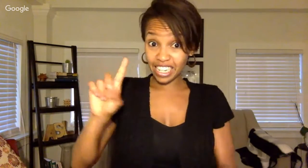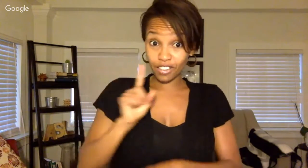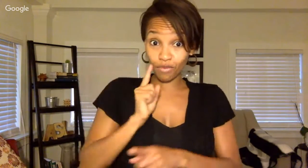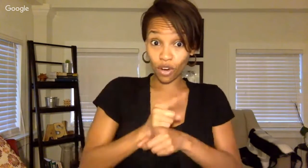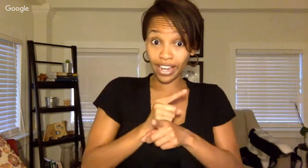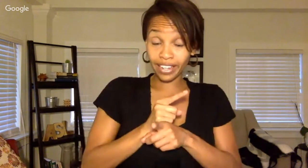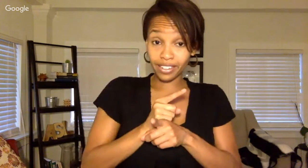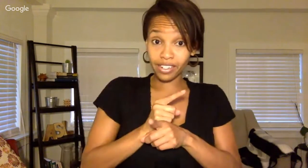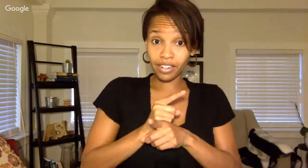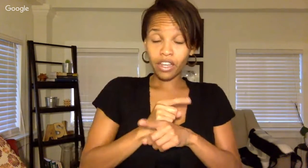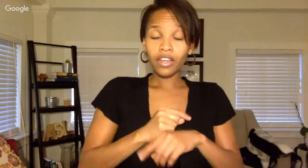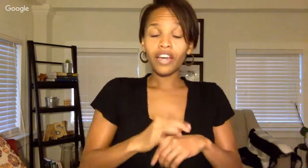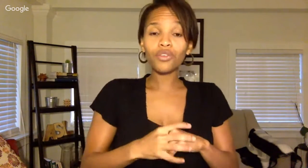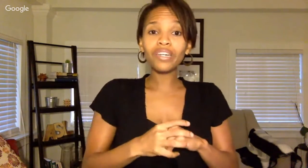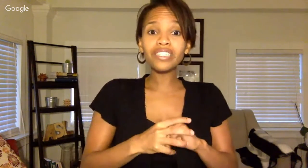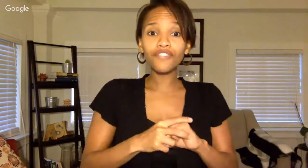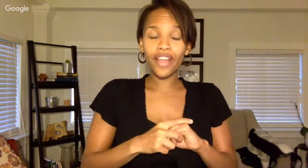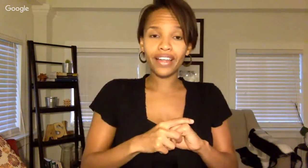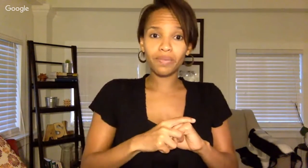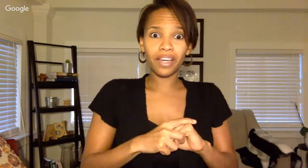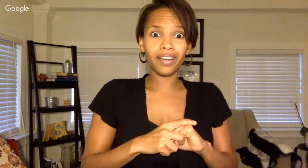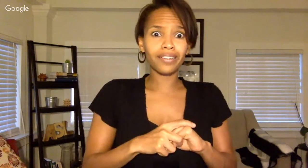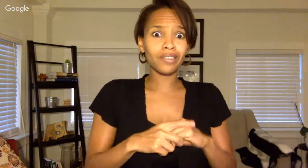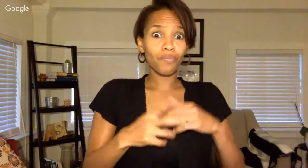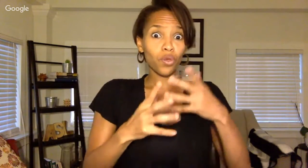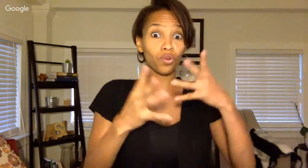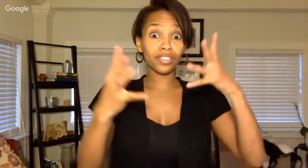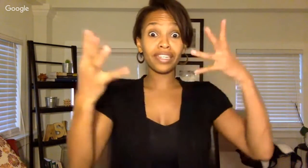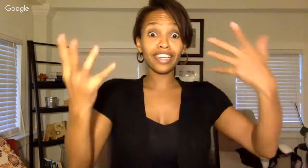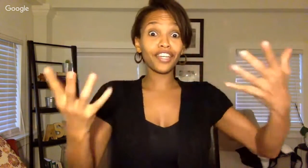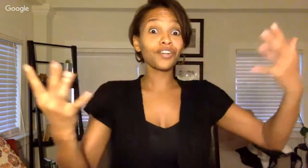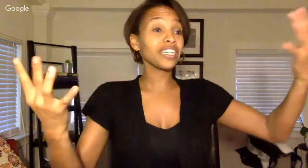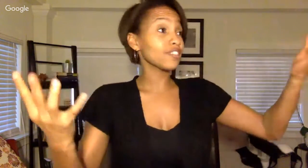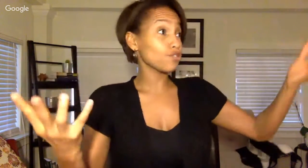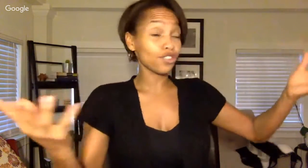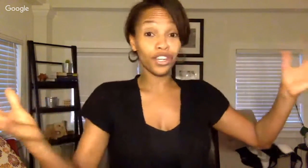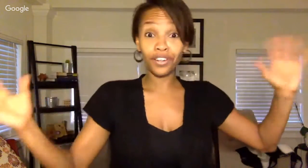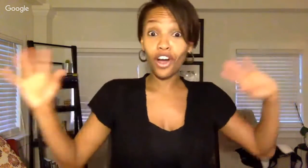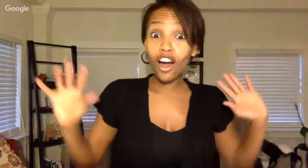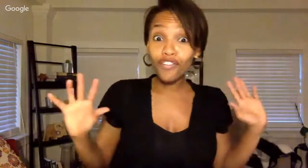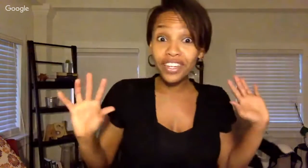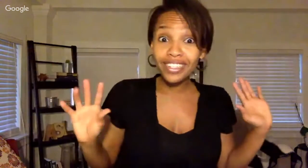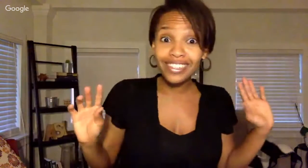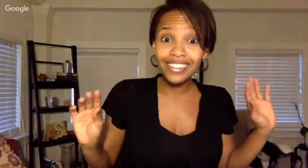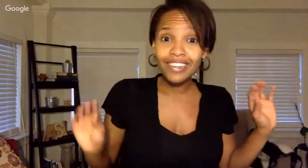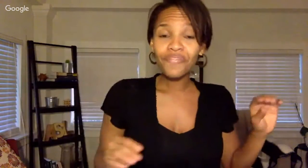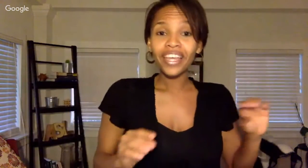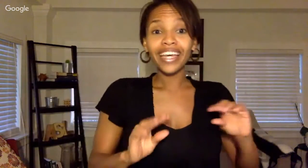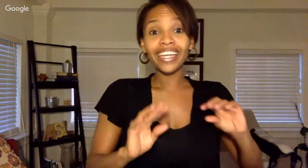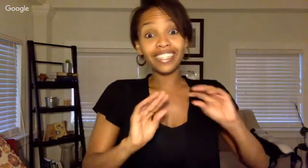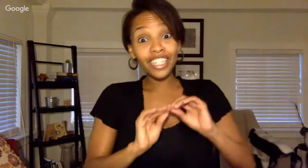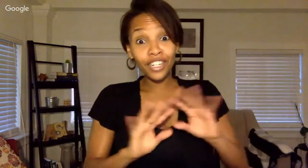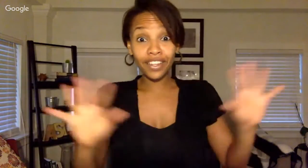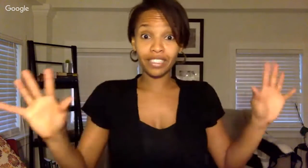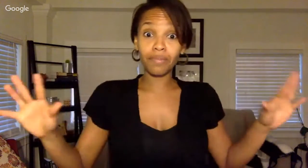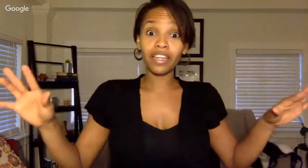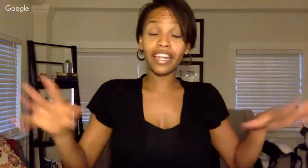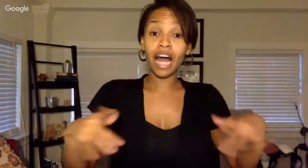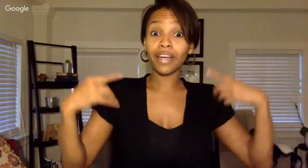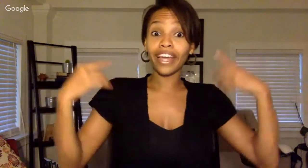SSD, right? And the reason for that is because we're sitting here in the Social Security office. It's clear that an application